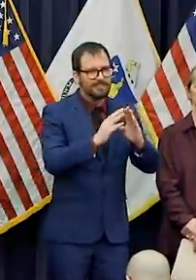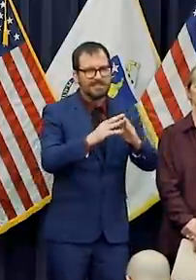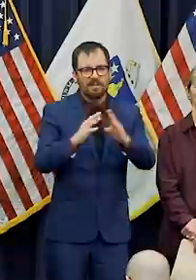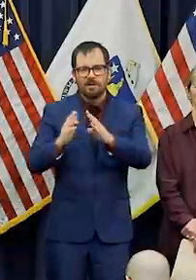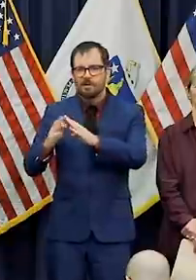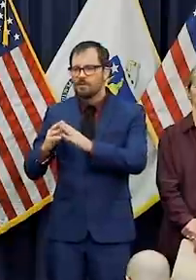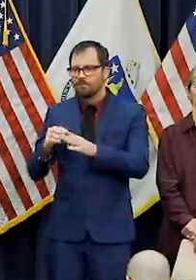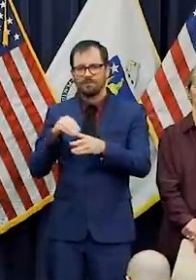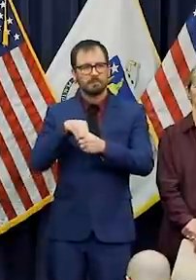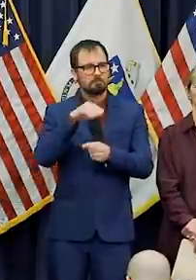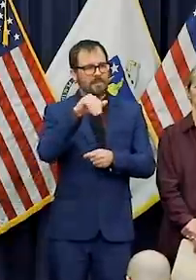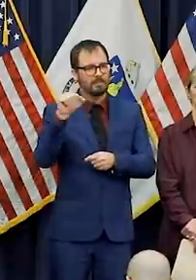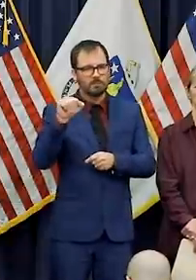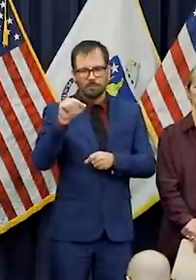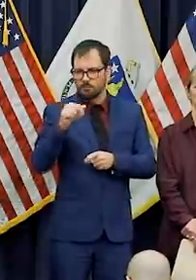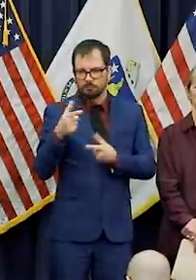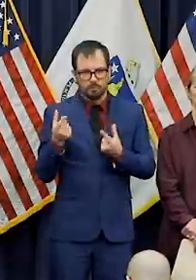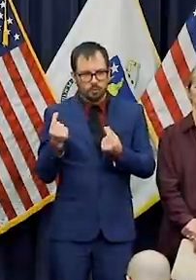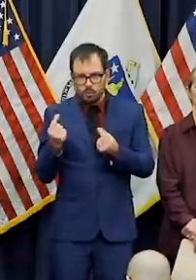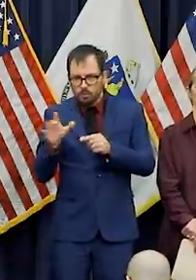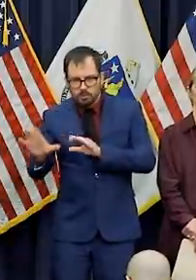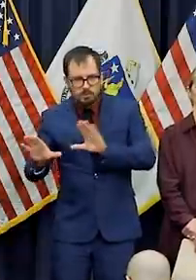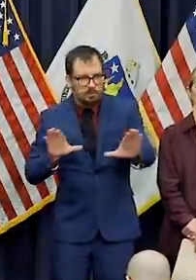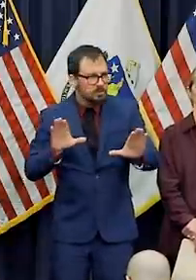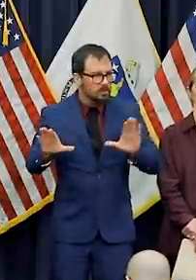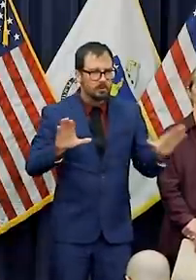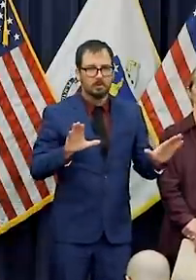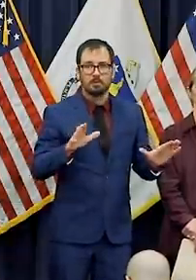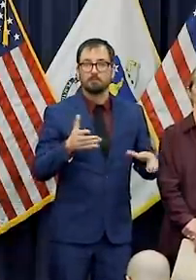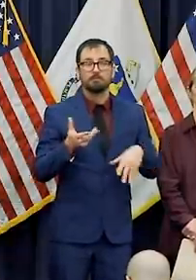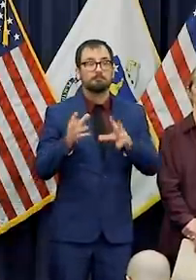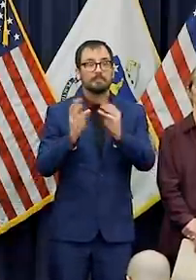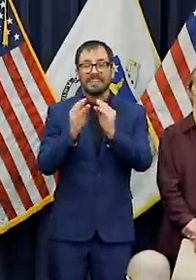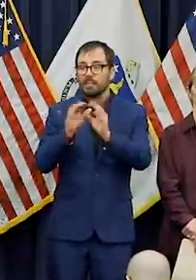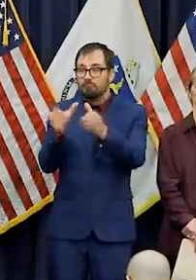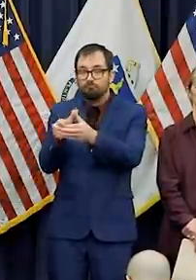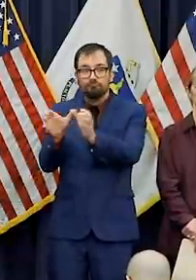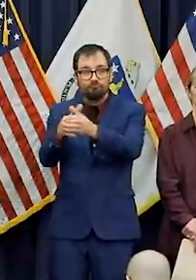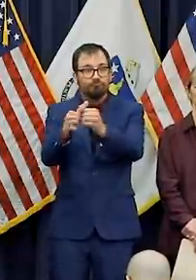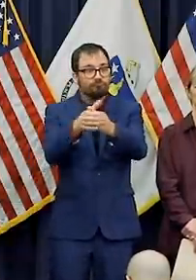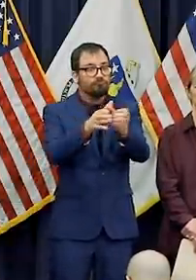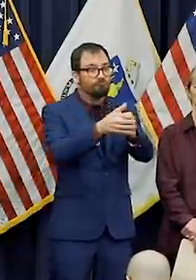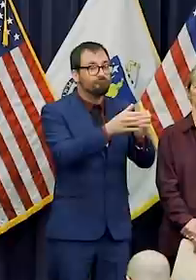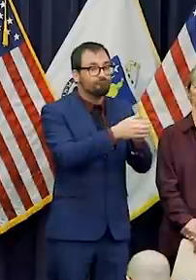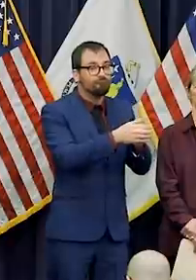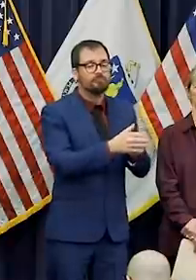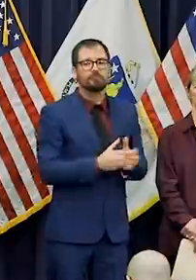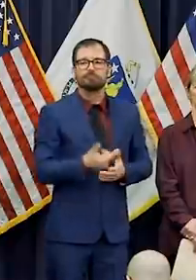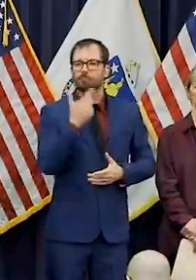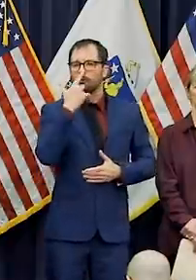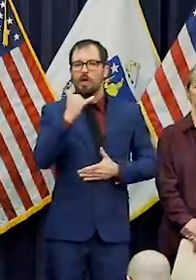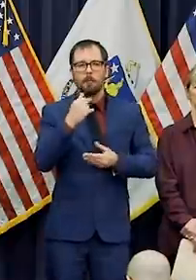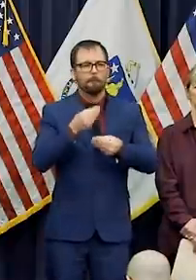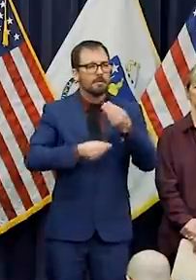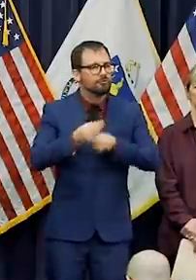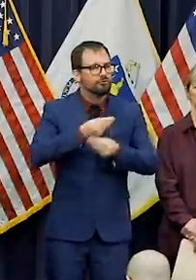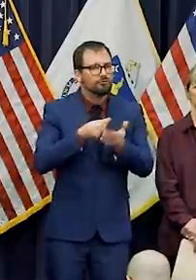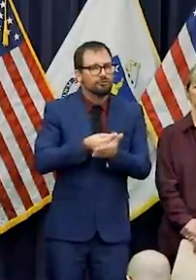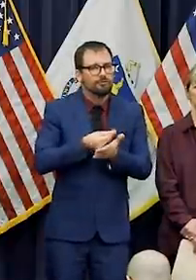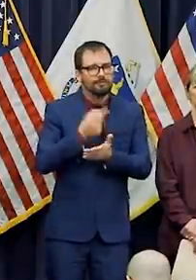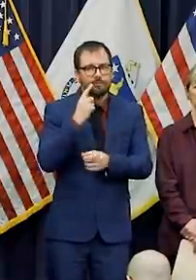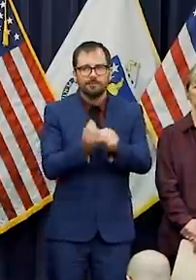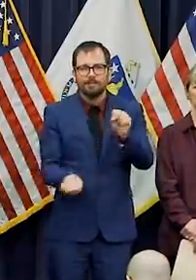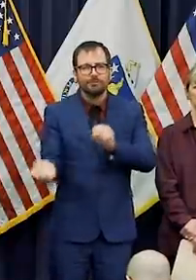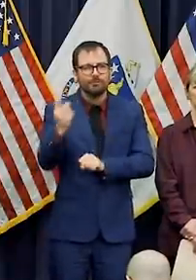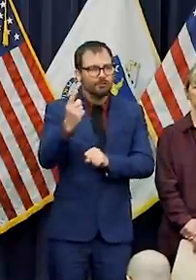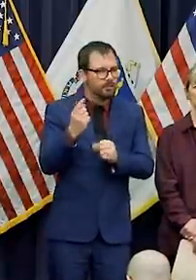holding town meetings and adopting fiscal year 2021 municipal budgets. We announced last week that